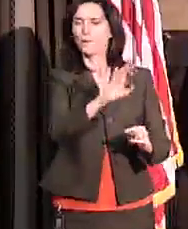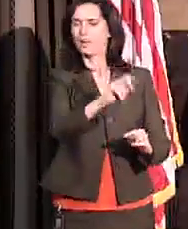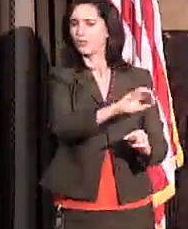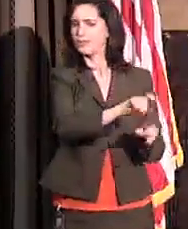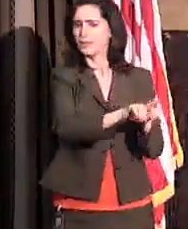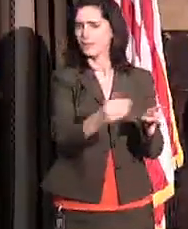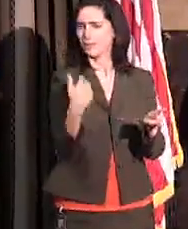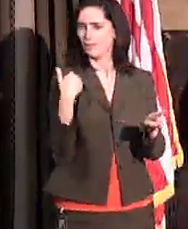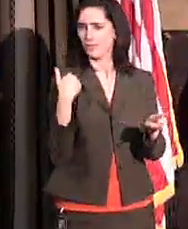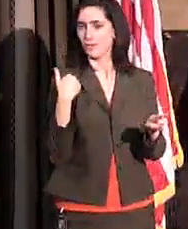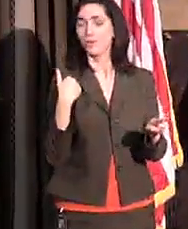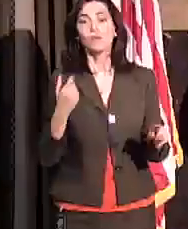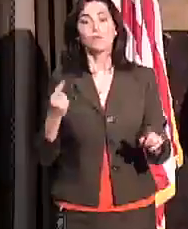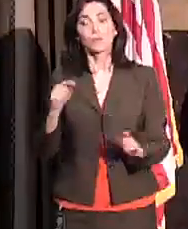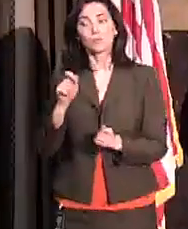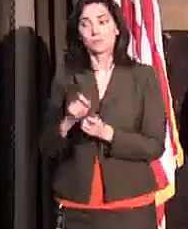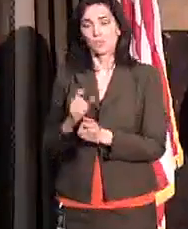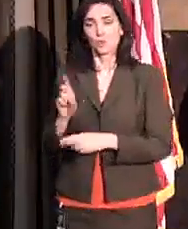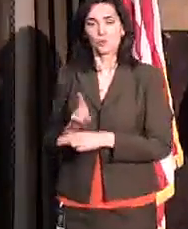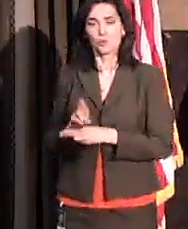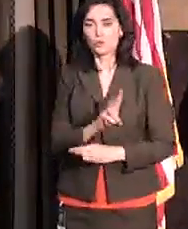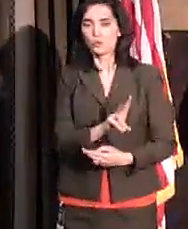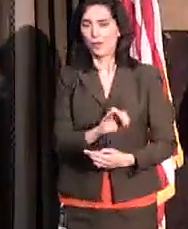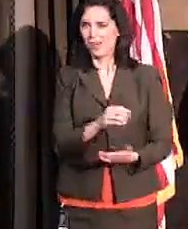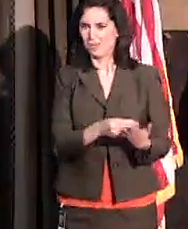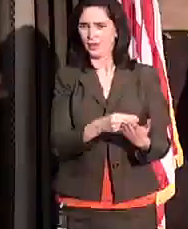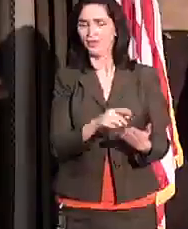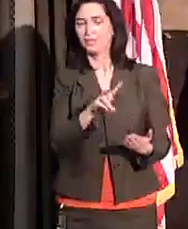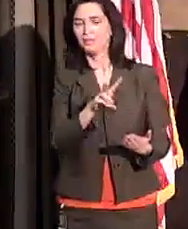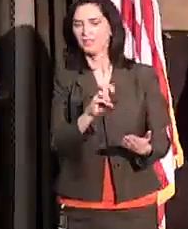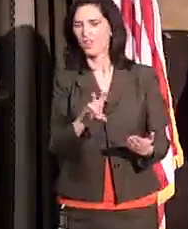funds, it's the $630 million that I just